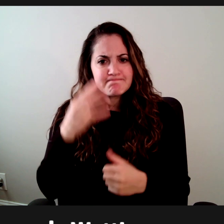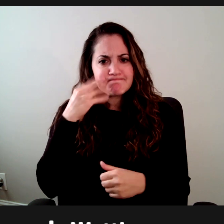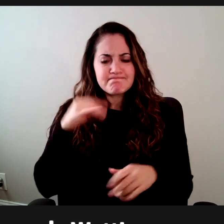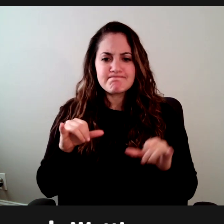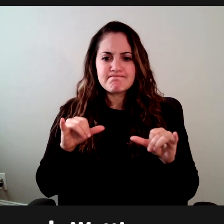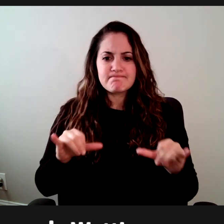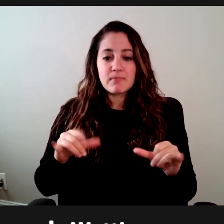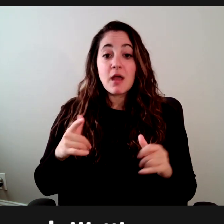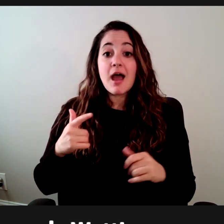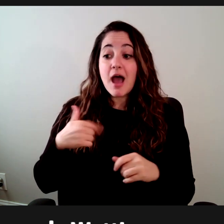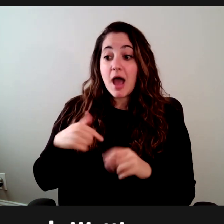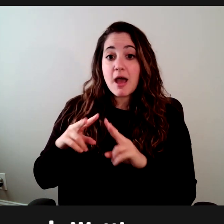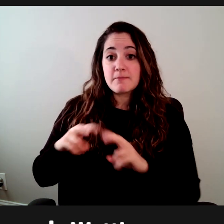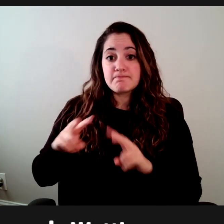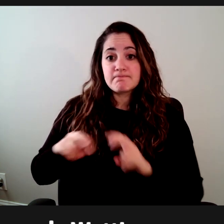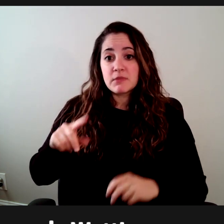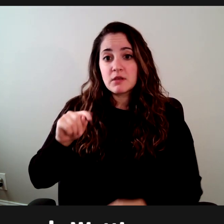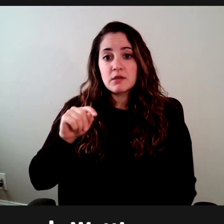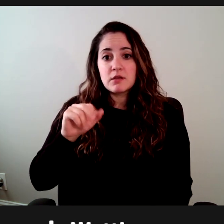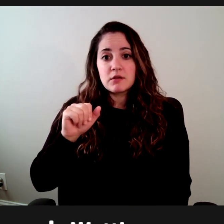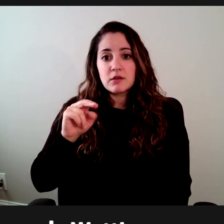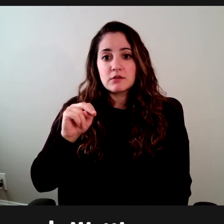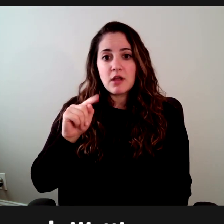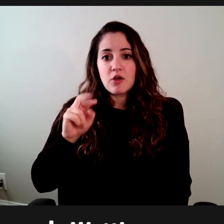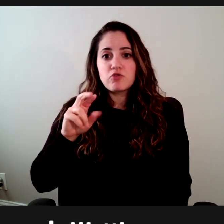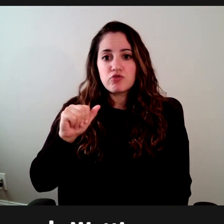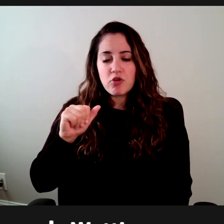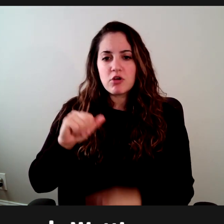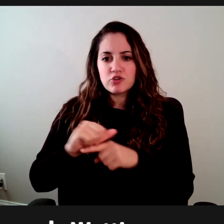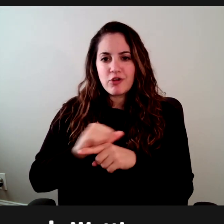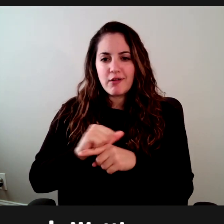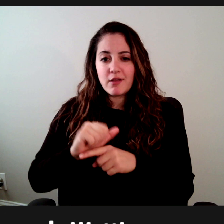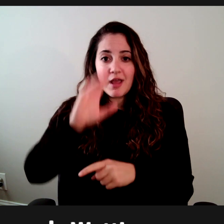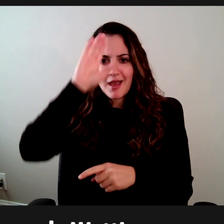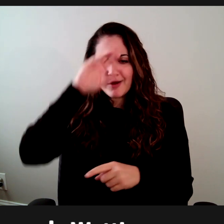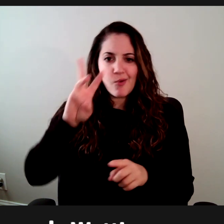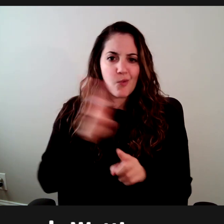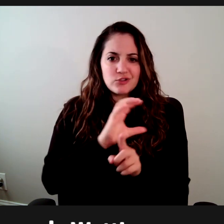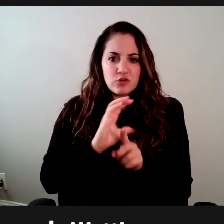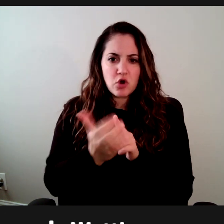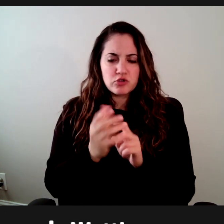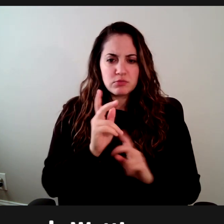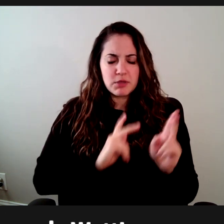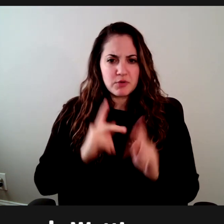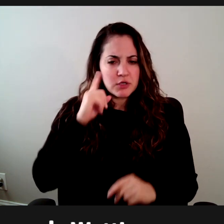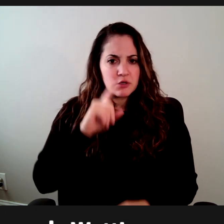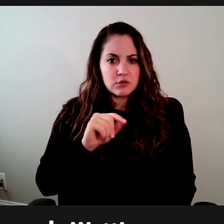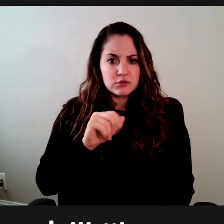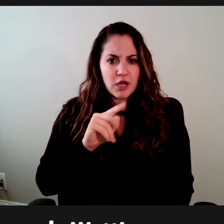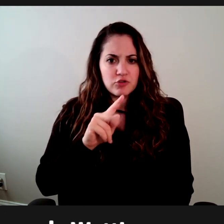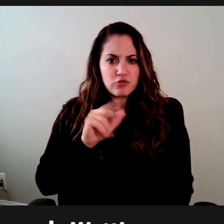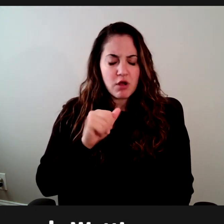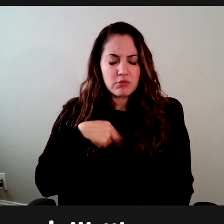facing. I explored some Tantra training that was, I know in the West that word is so